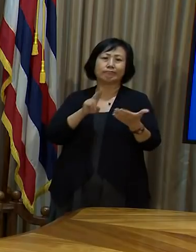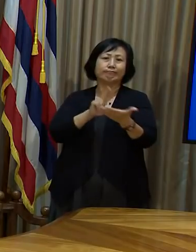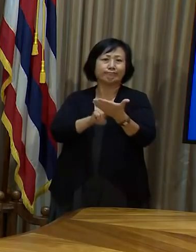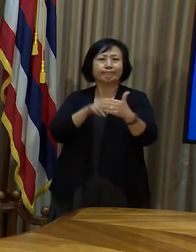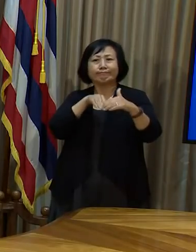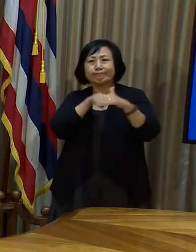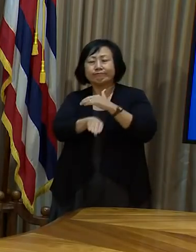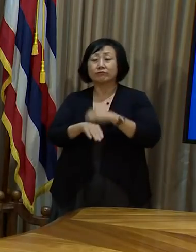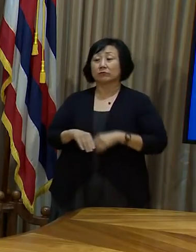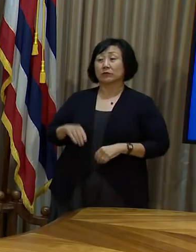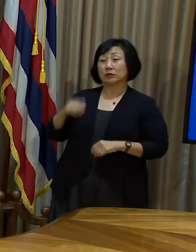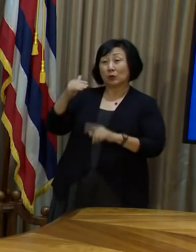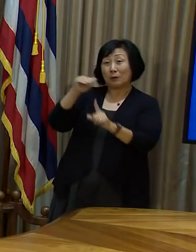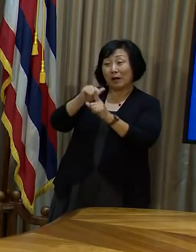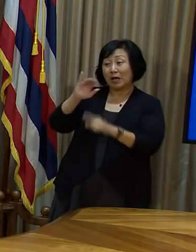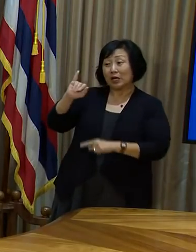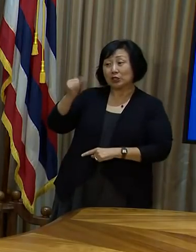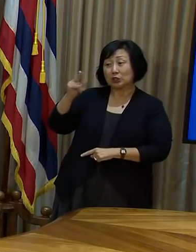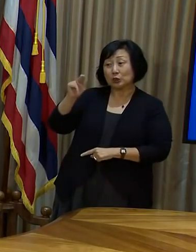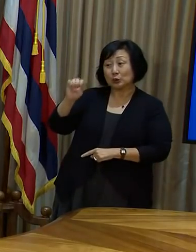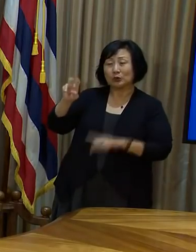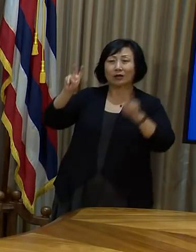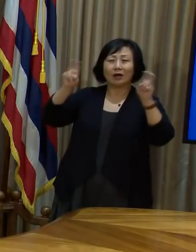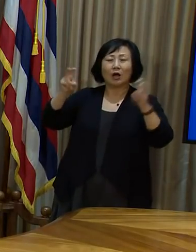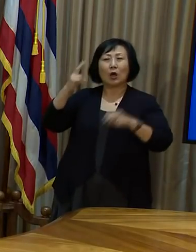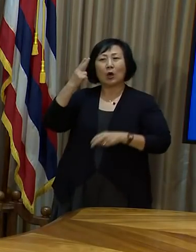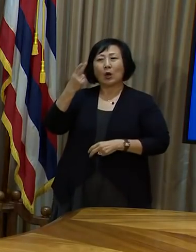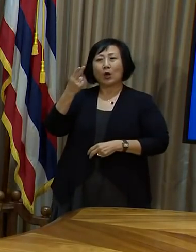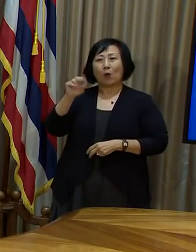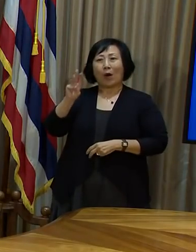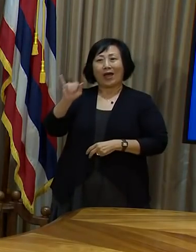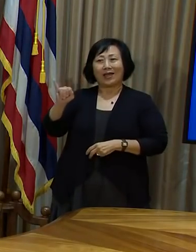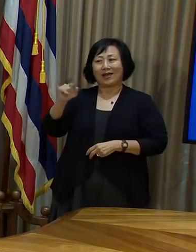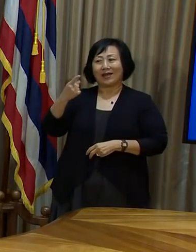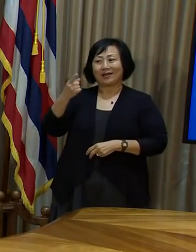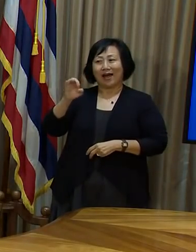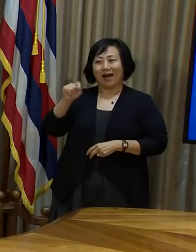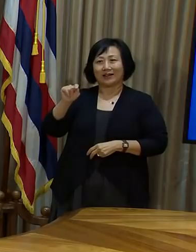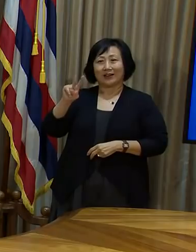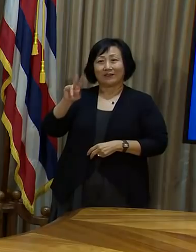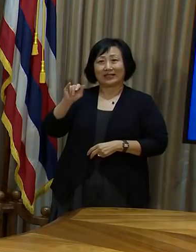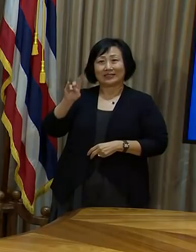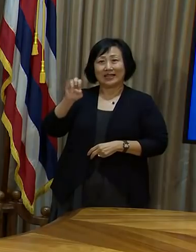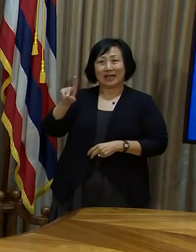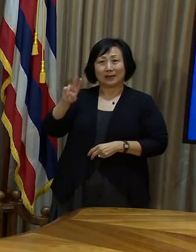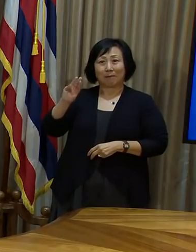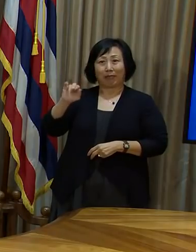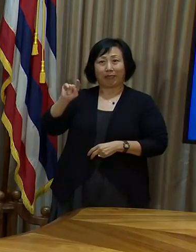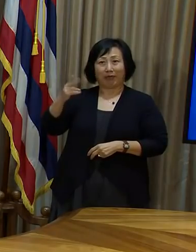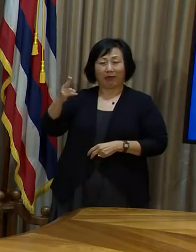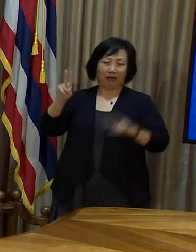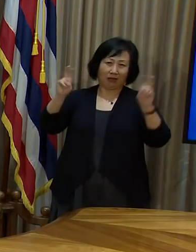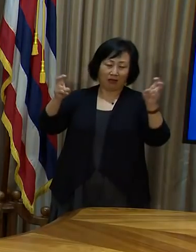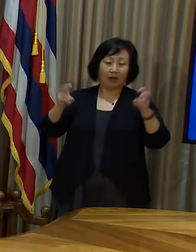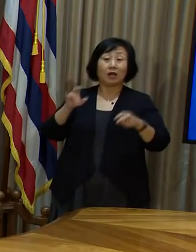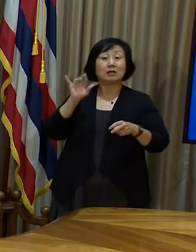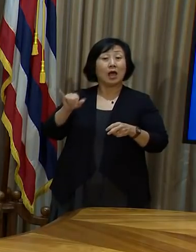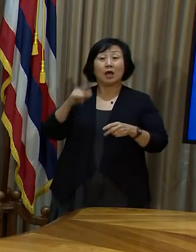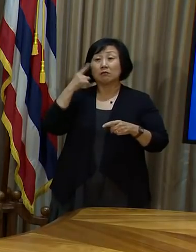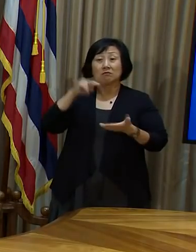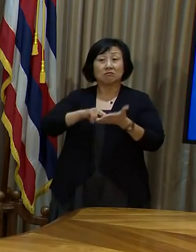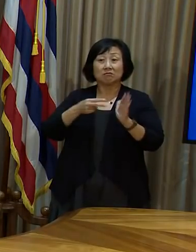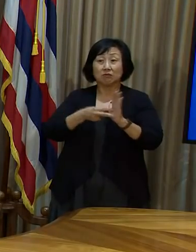you that June is Hawaii Got Vaccinated month. As you know, there are tremendous discounts and